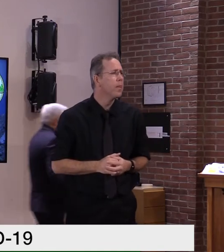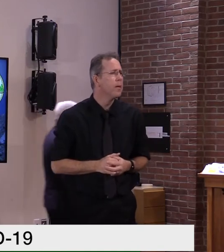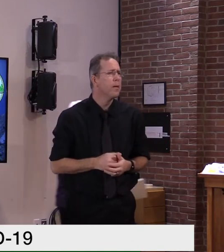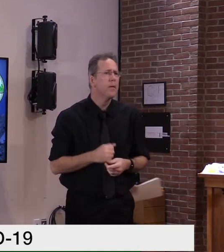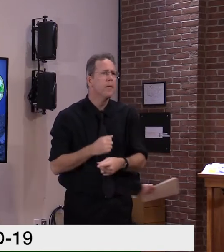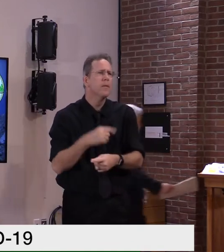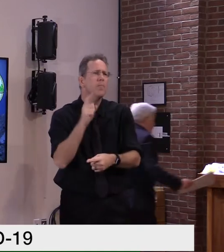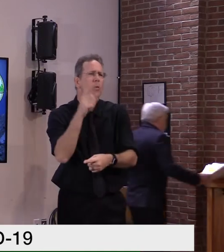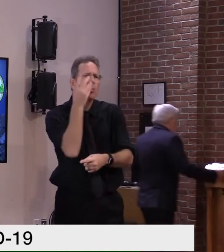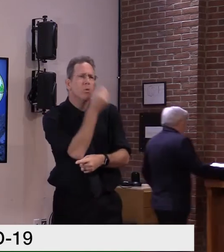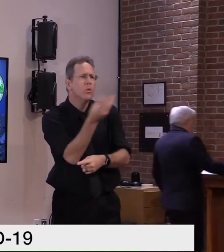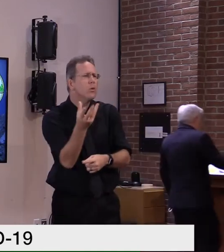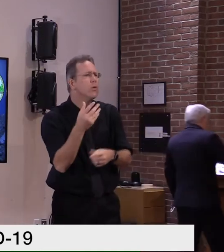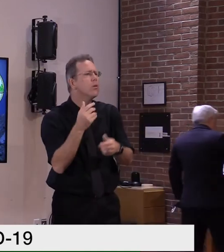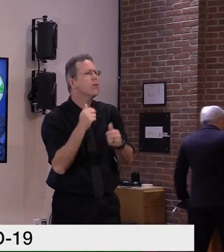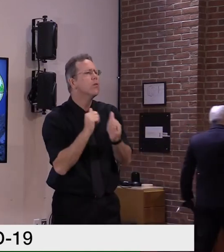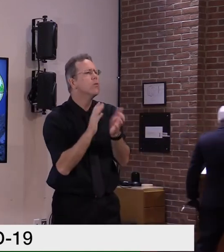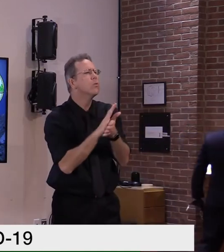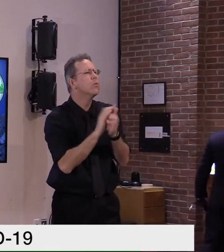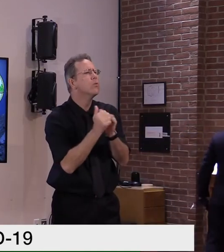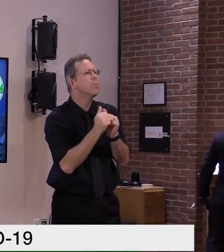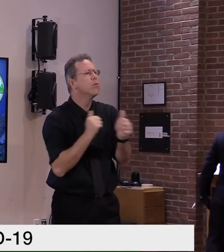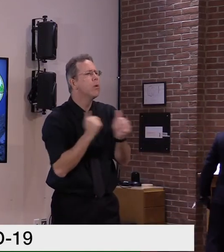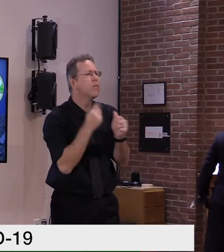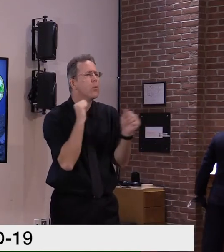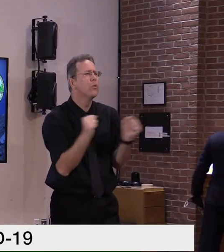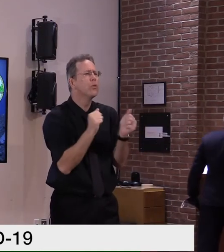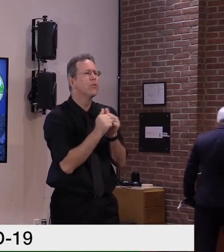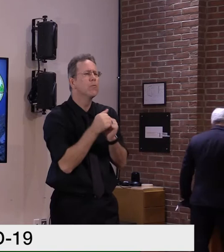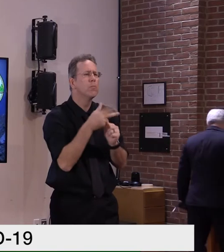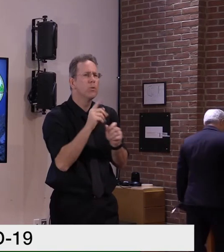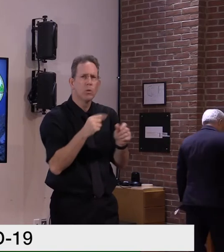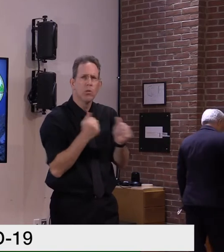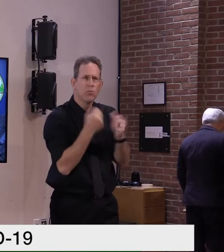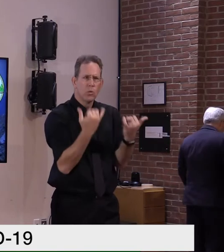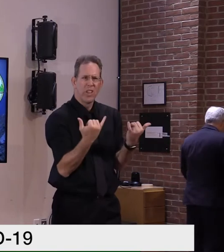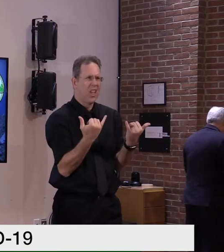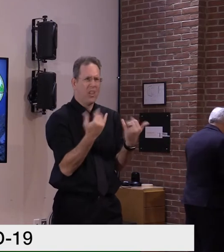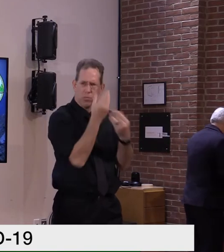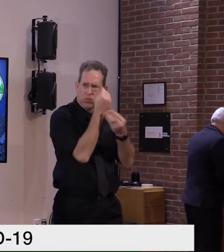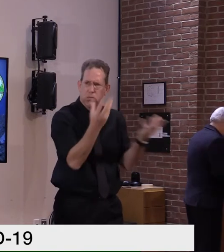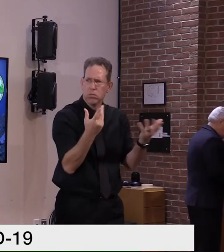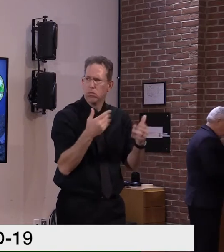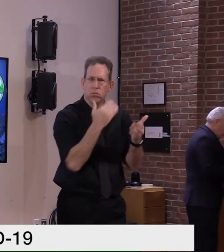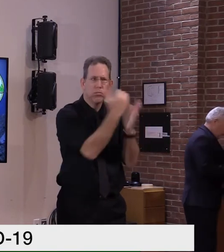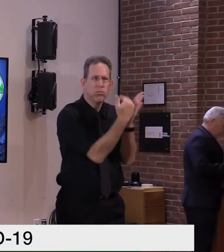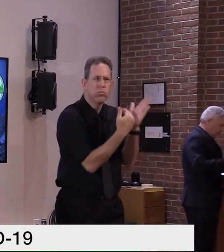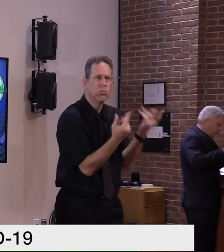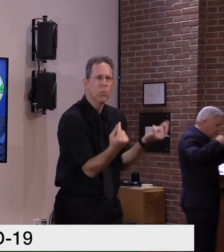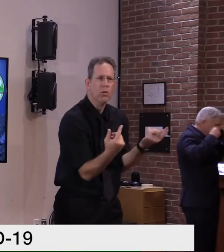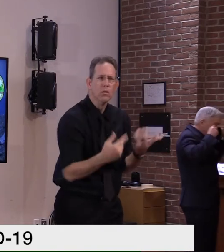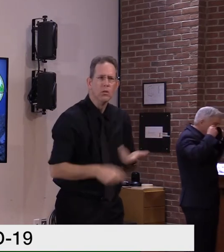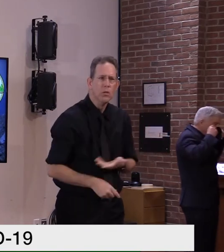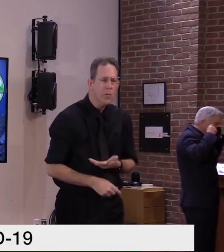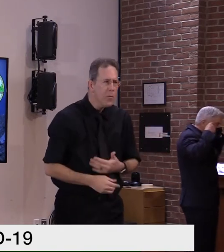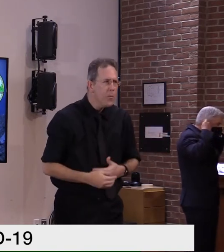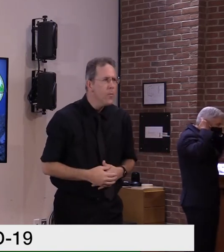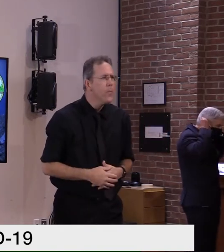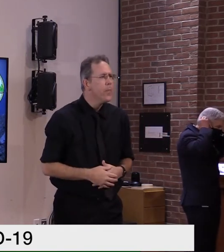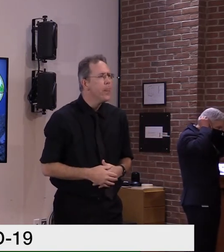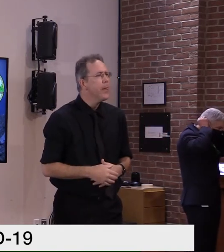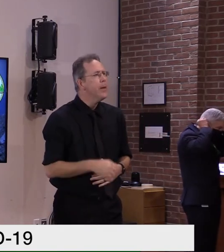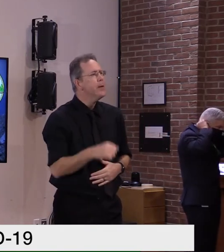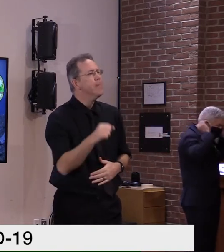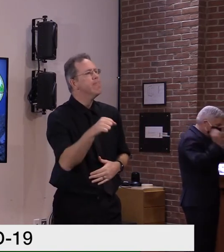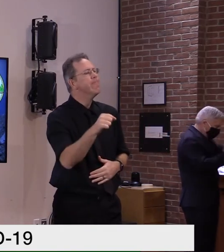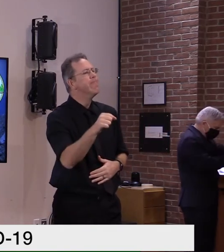Lisa, I can probably answer that. We talked about this on Friday. and we said we would give a weekly update. So